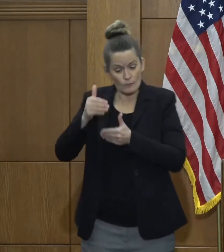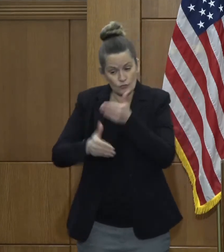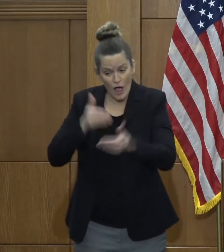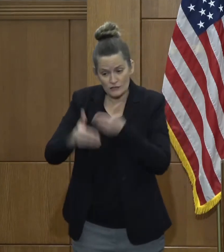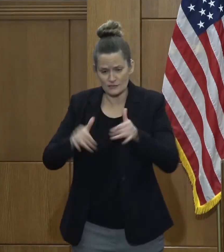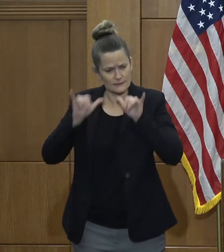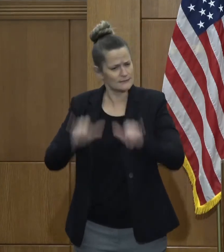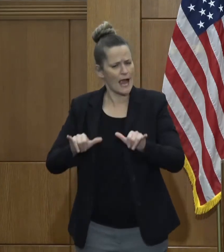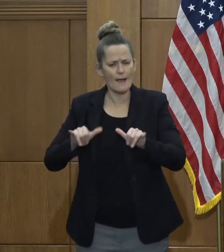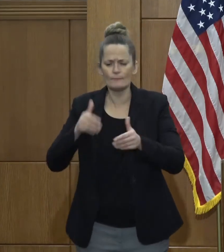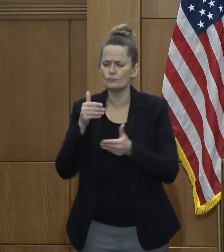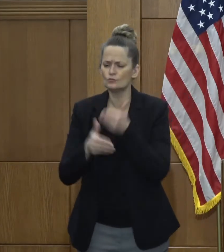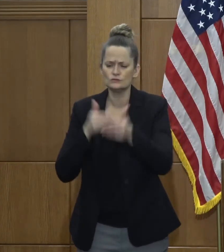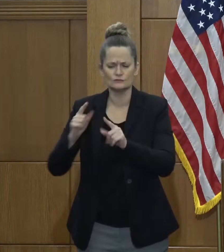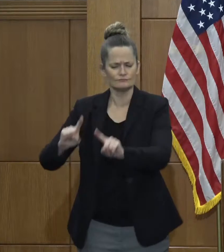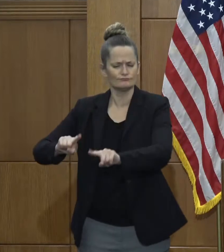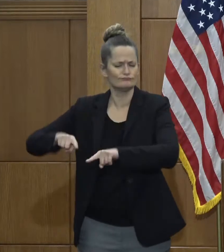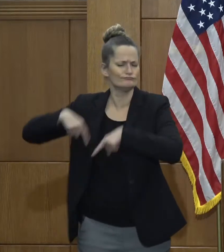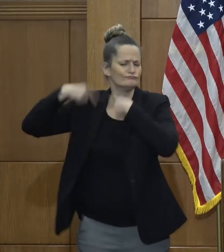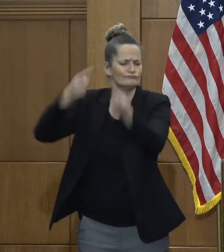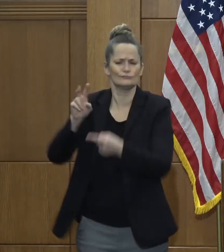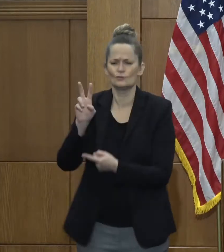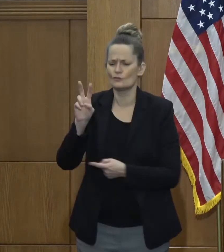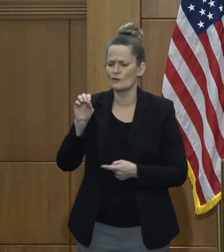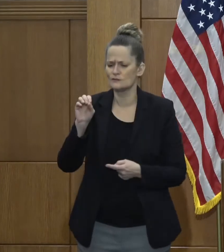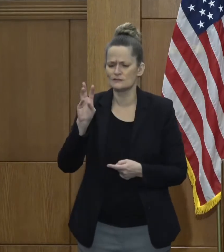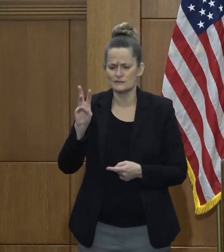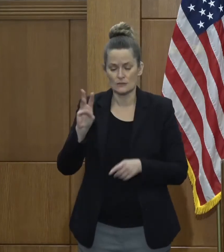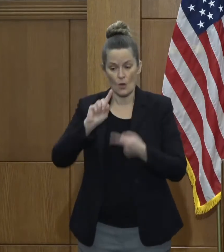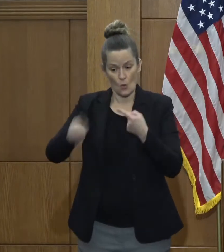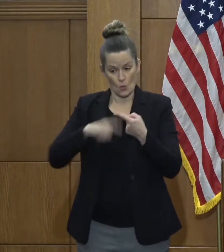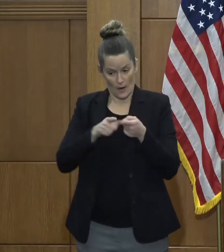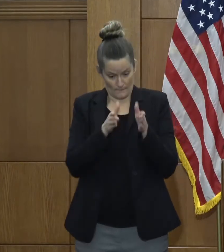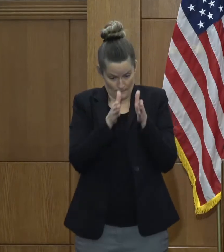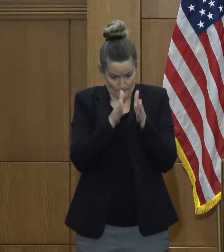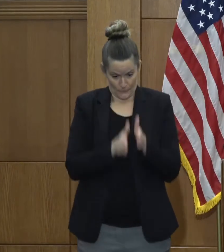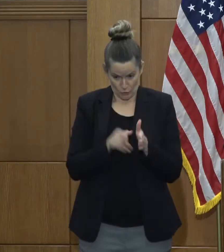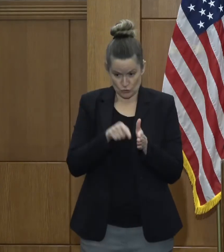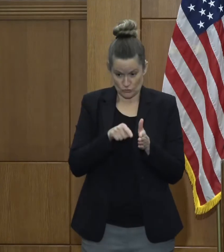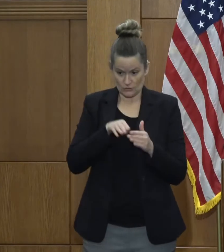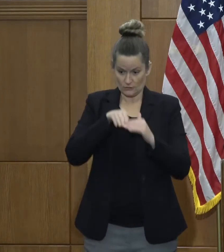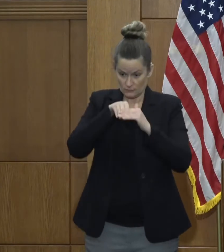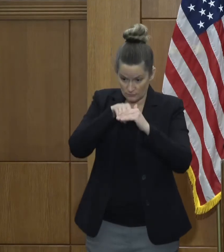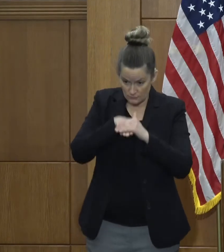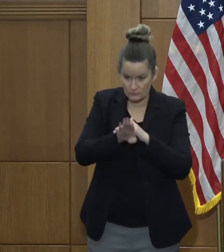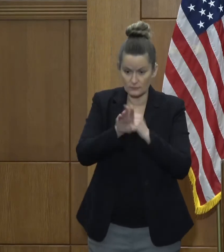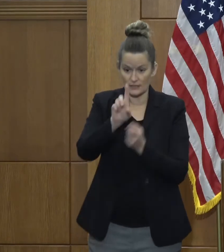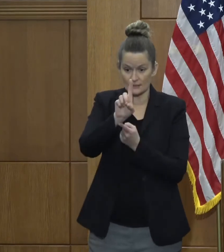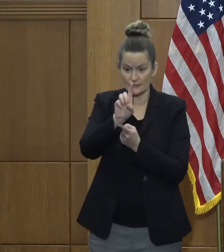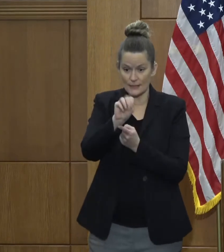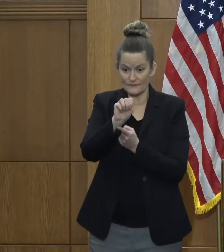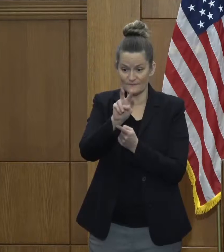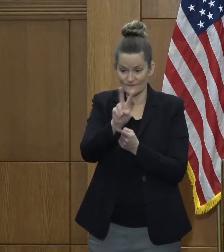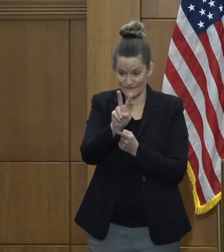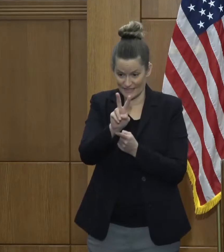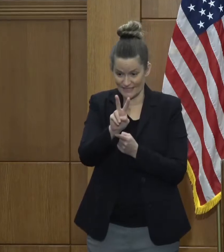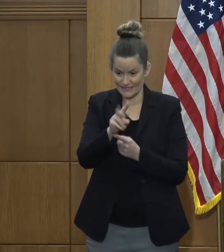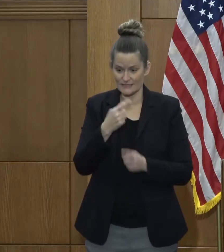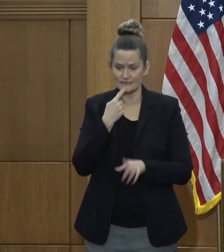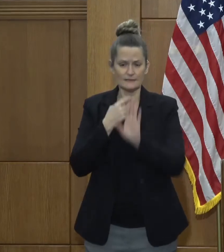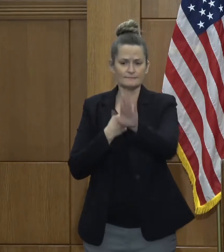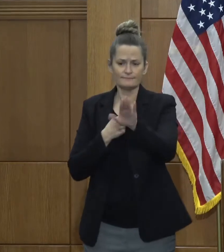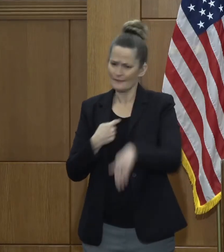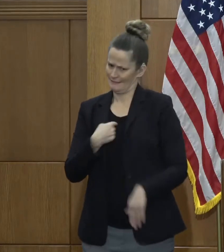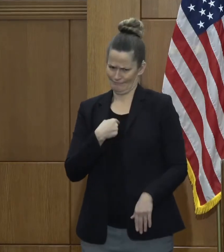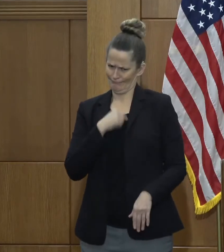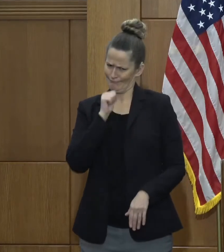And it begins when an individual walks into a DMV and self-declares that they are a non-citizen, and there is direct interaction